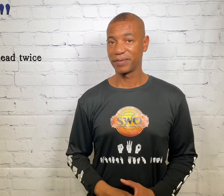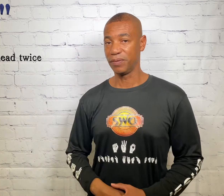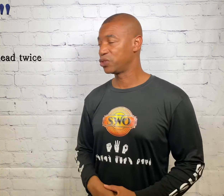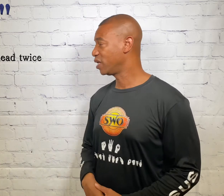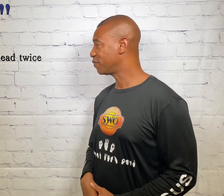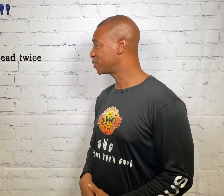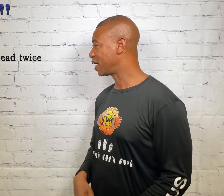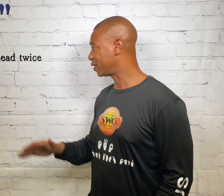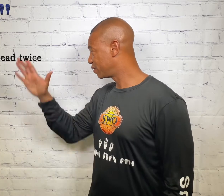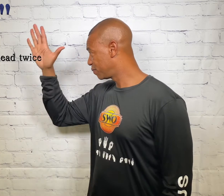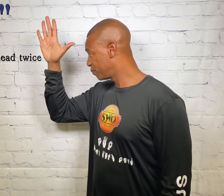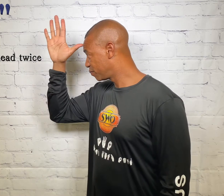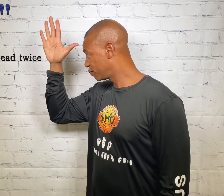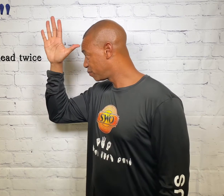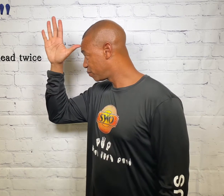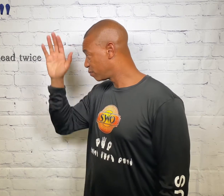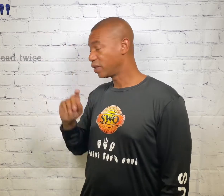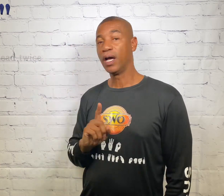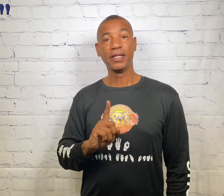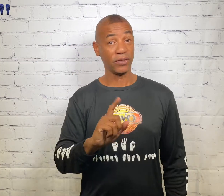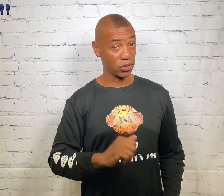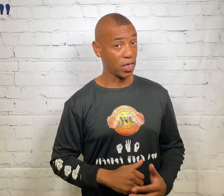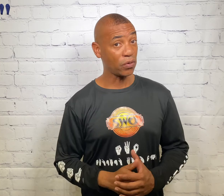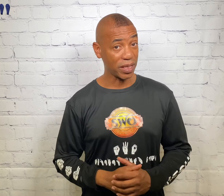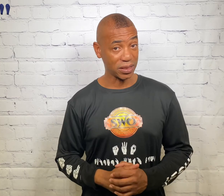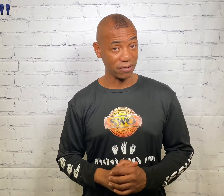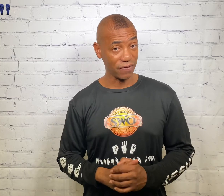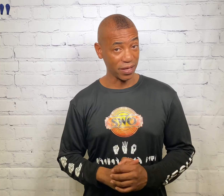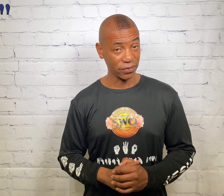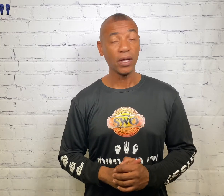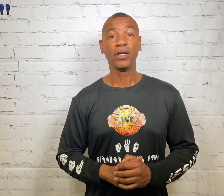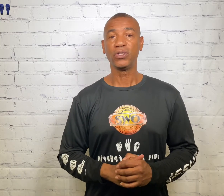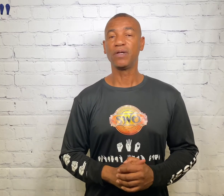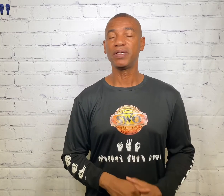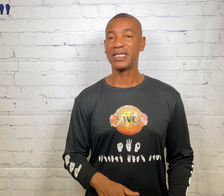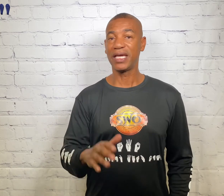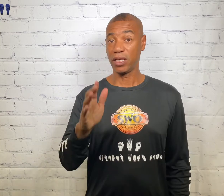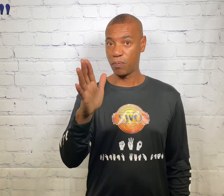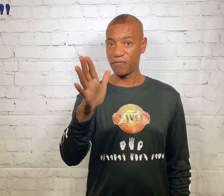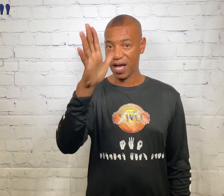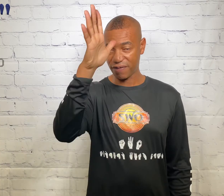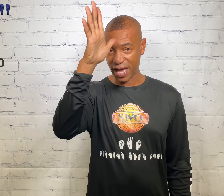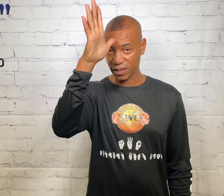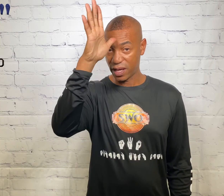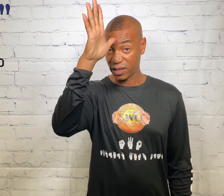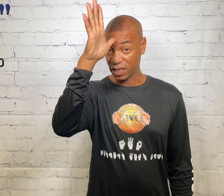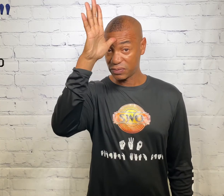Let me show you that from the side. Now there's another way to sign father. You simply take the open 5 hand, the thumb